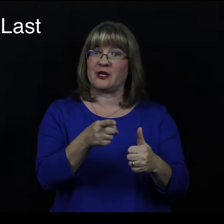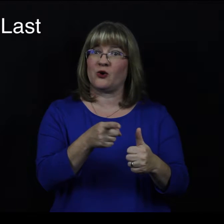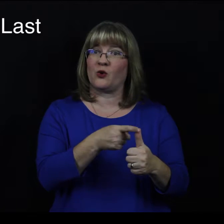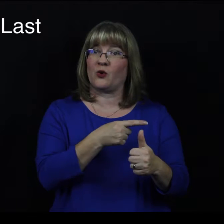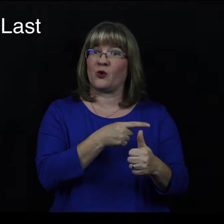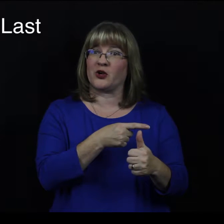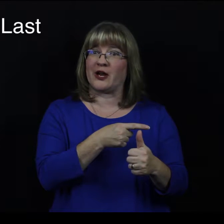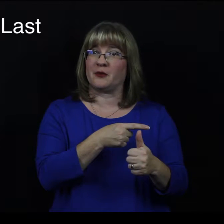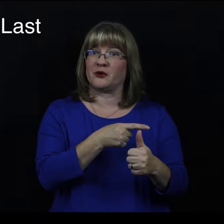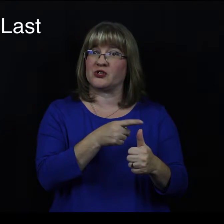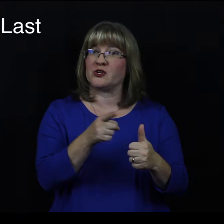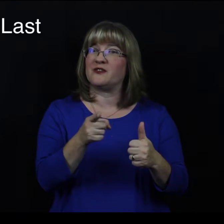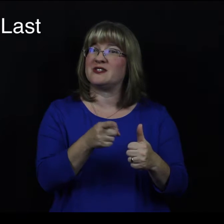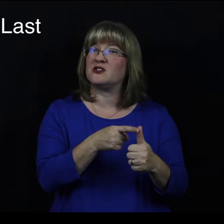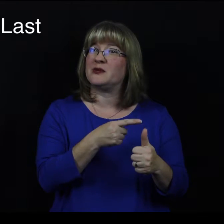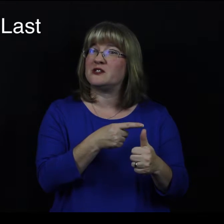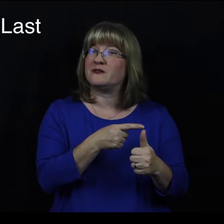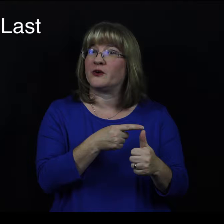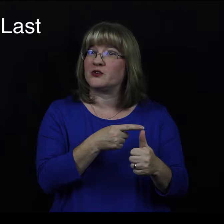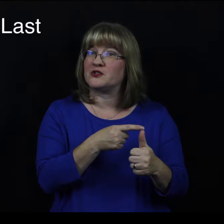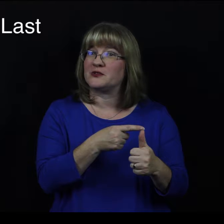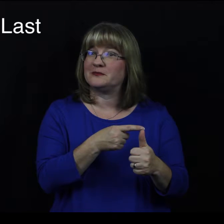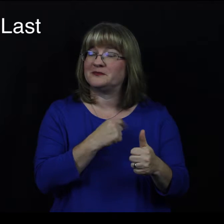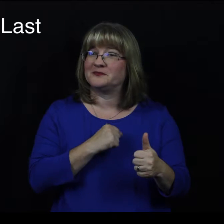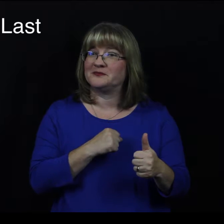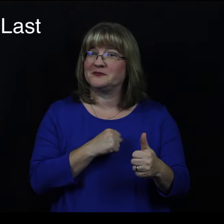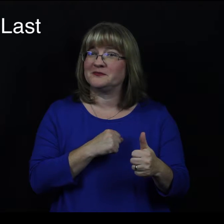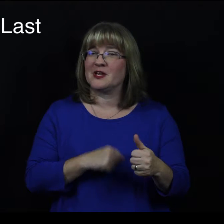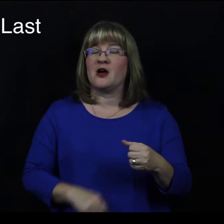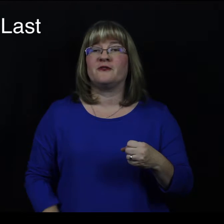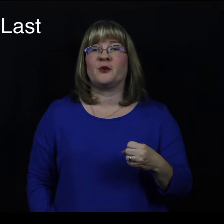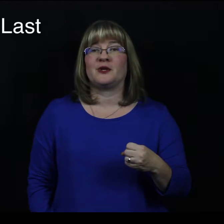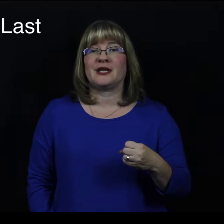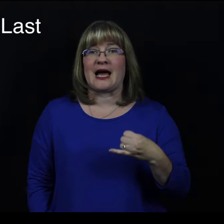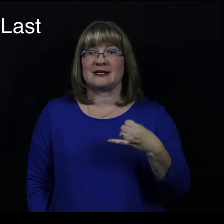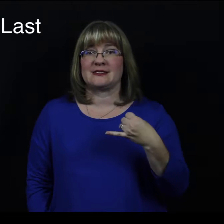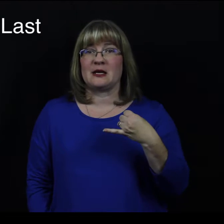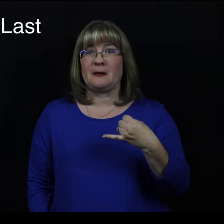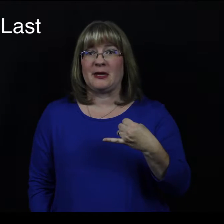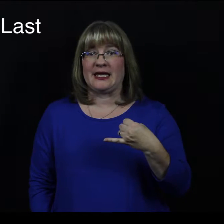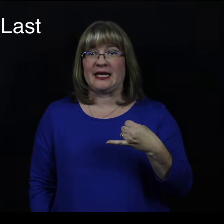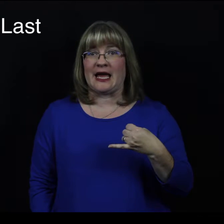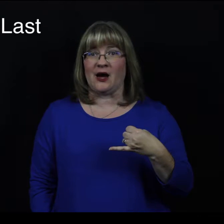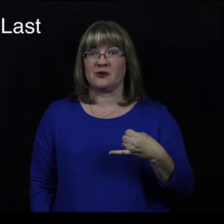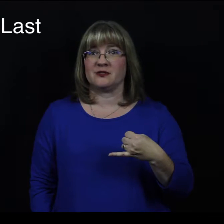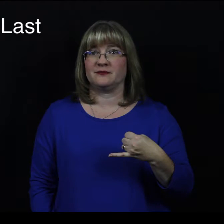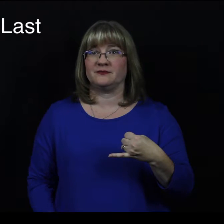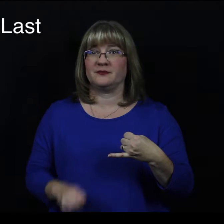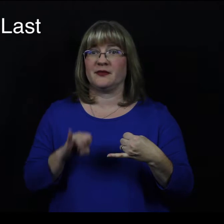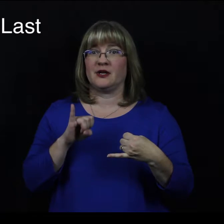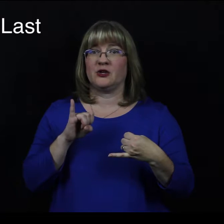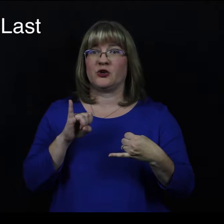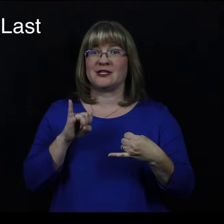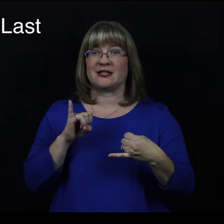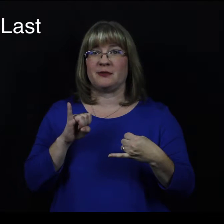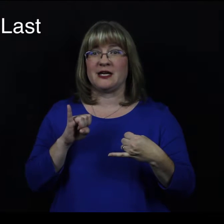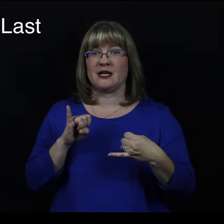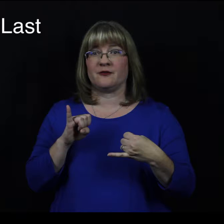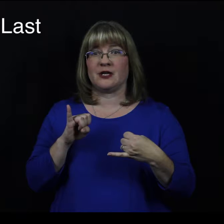there or your hand brushes off, it still means first. For last, pinky out. You're going to take the pinky of the